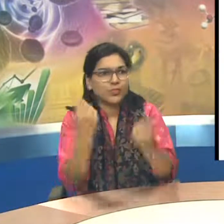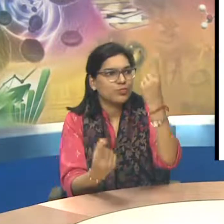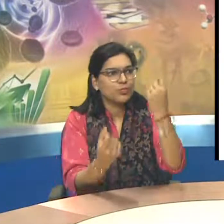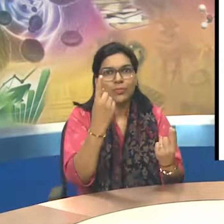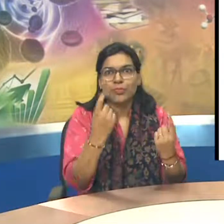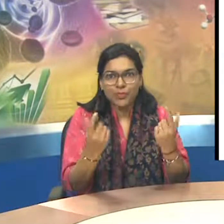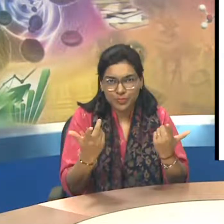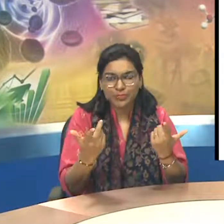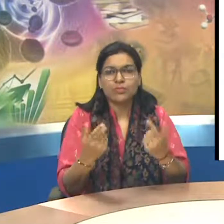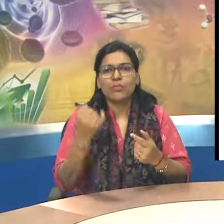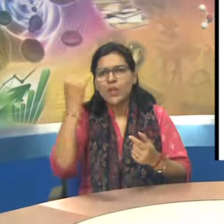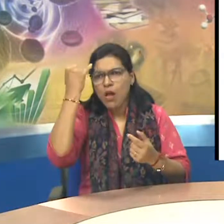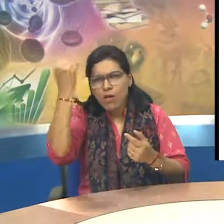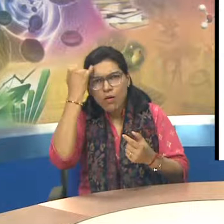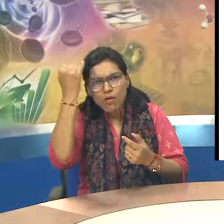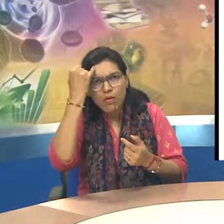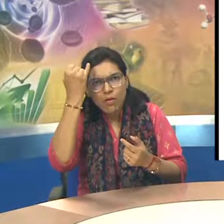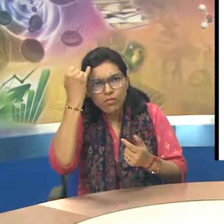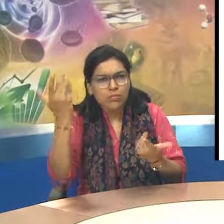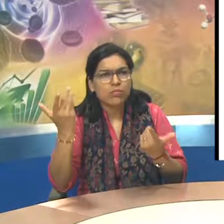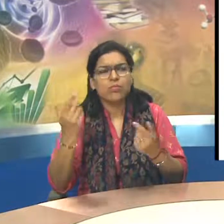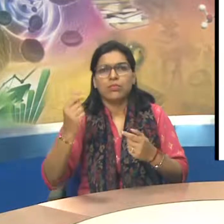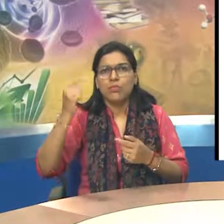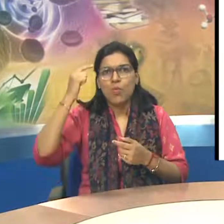gestures, or symbols